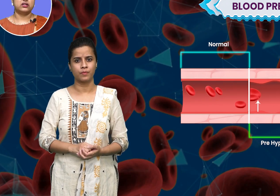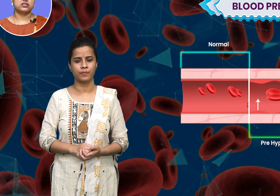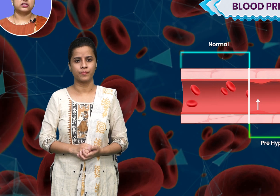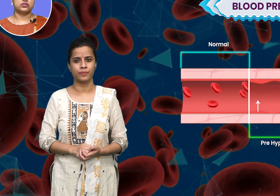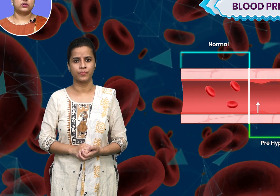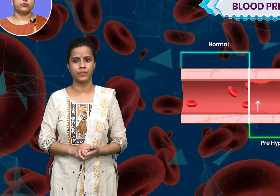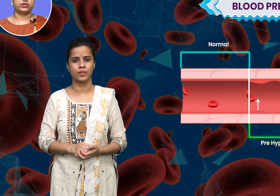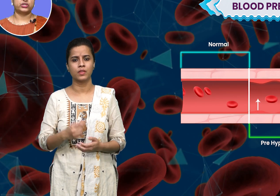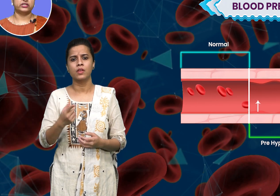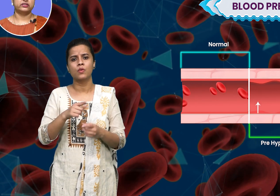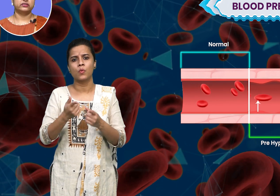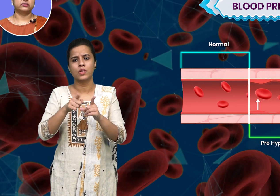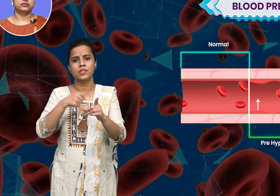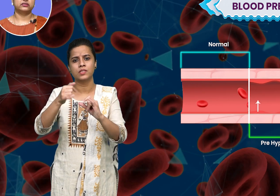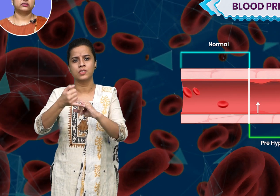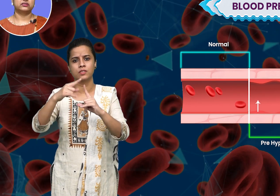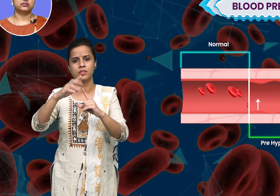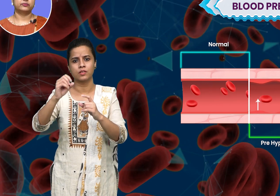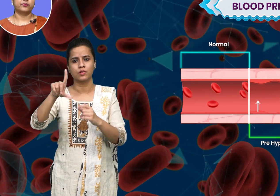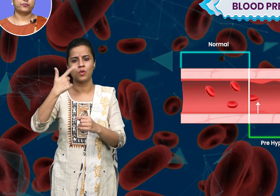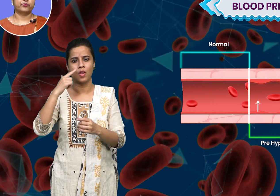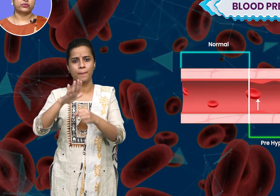is called systolic pressure